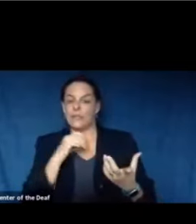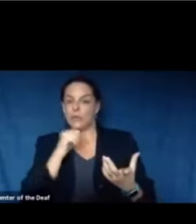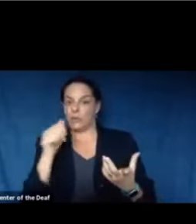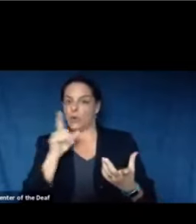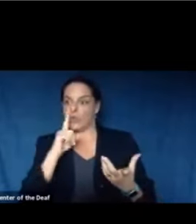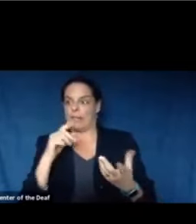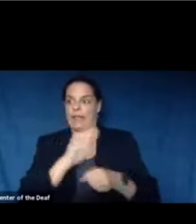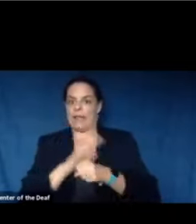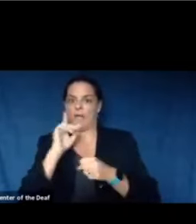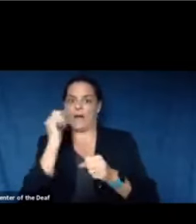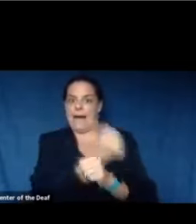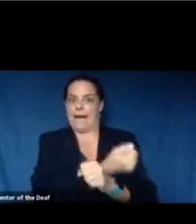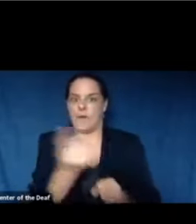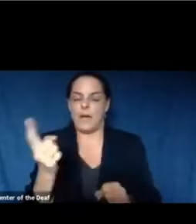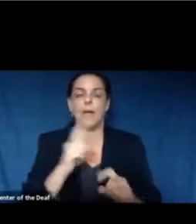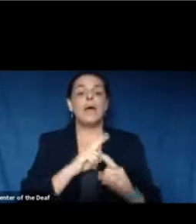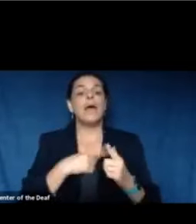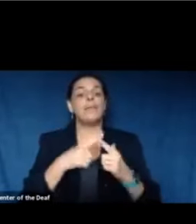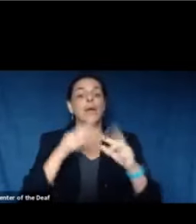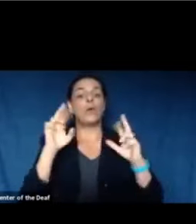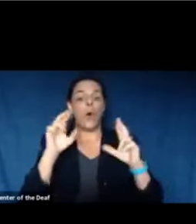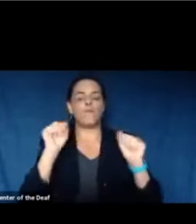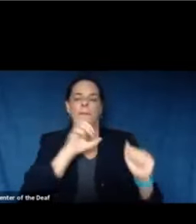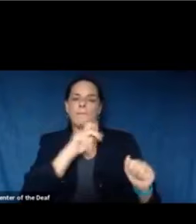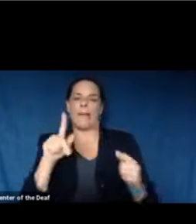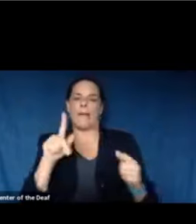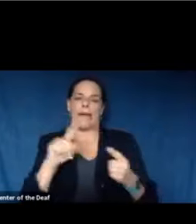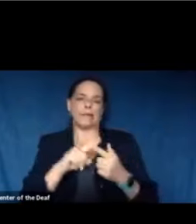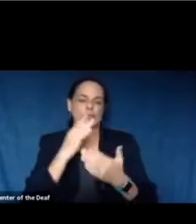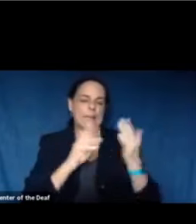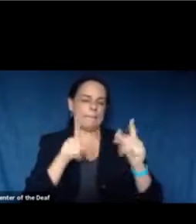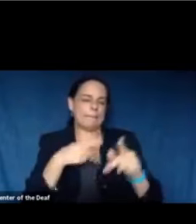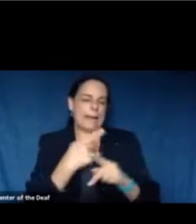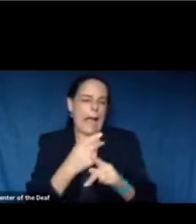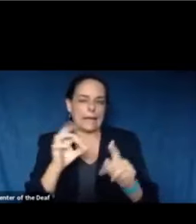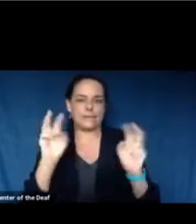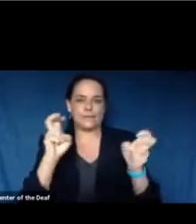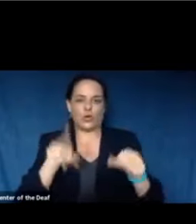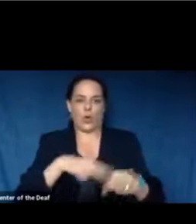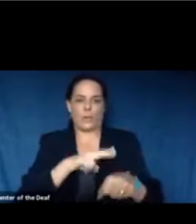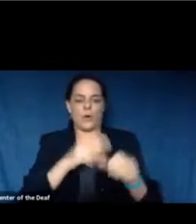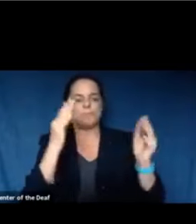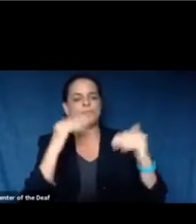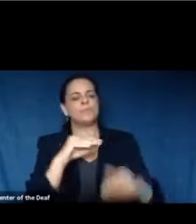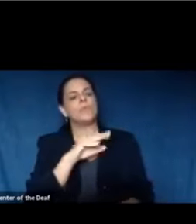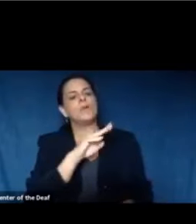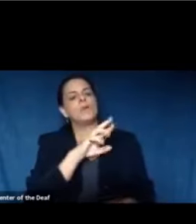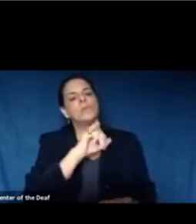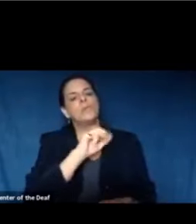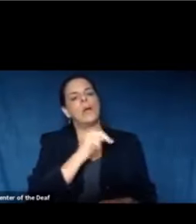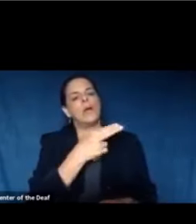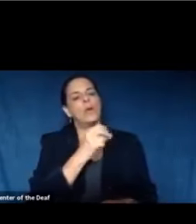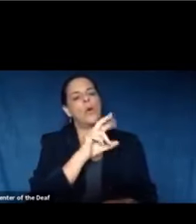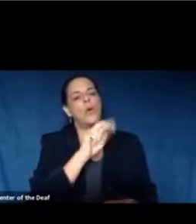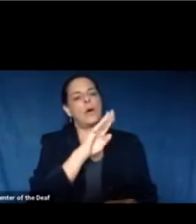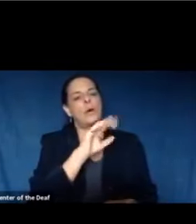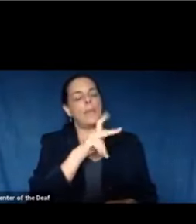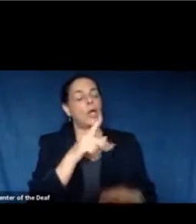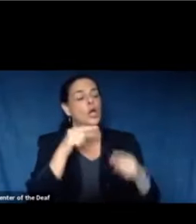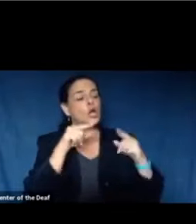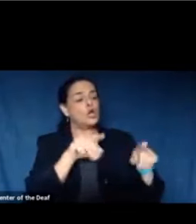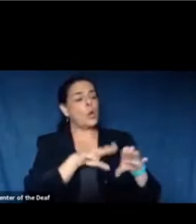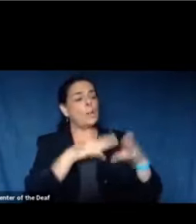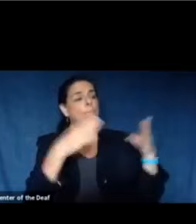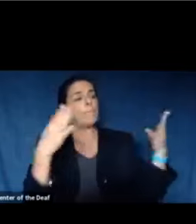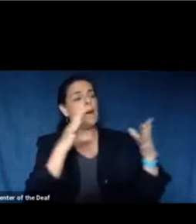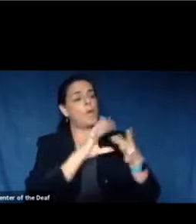we can hopefully get back to a sense of normalcy. All right, Brian Hornback. During the public forum, the speakers did not give their address before